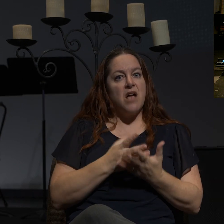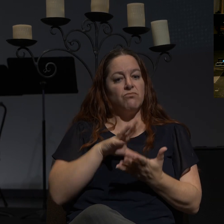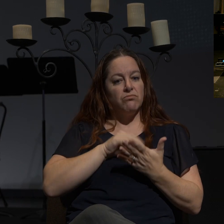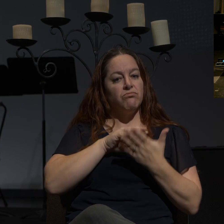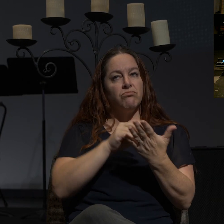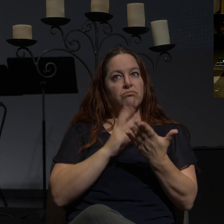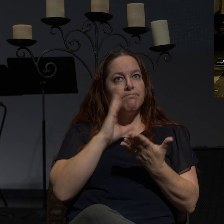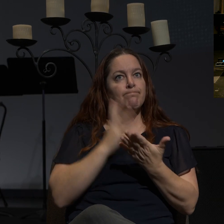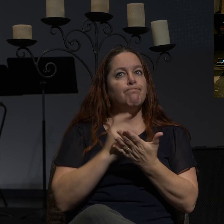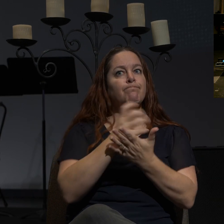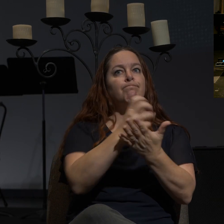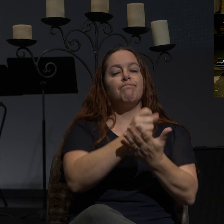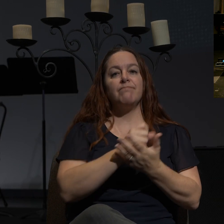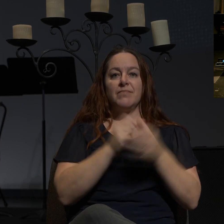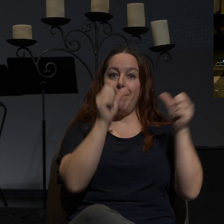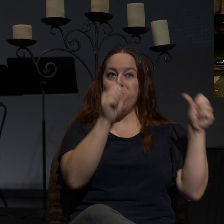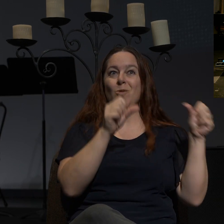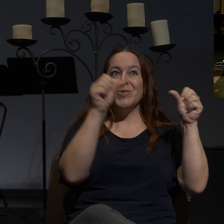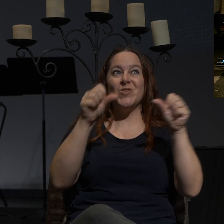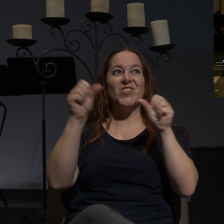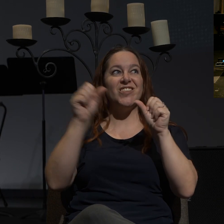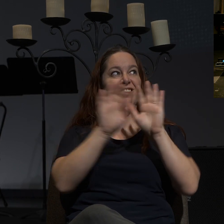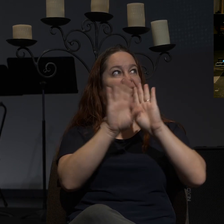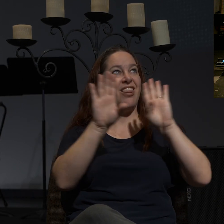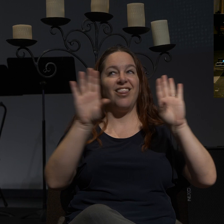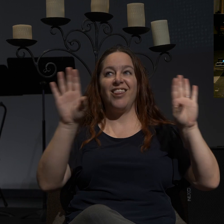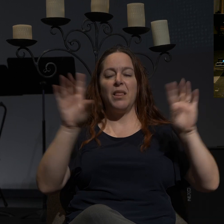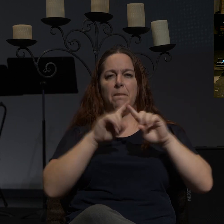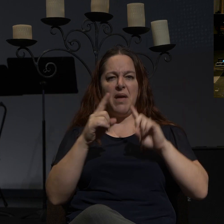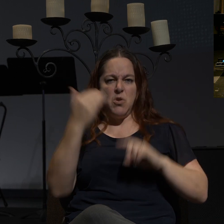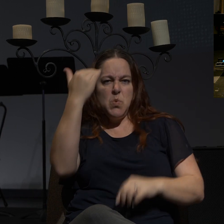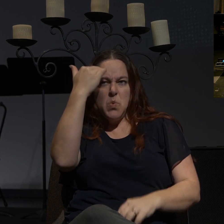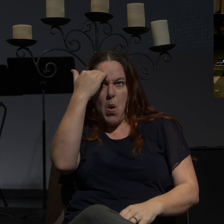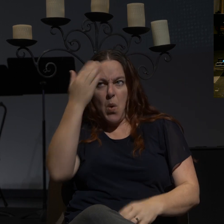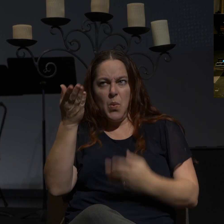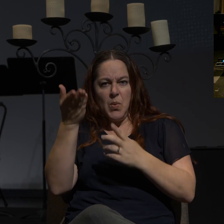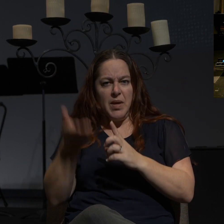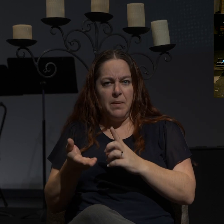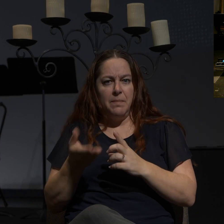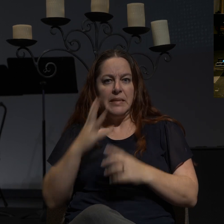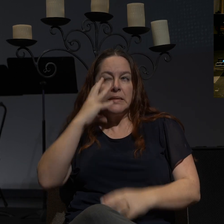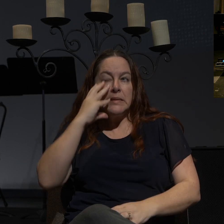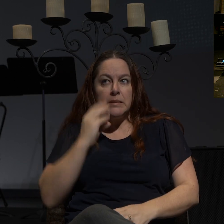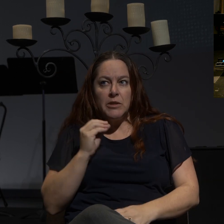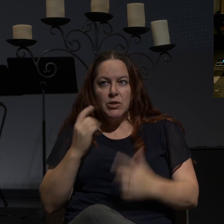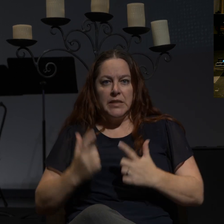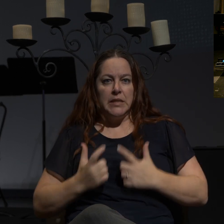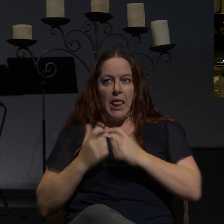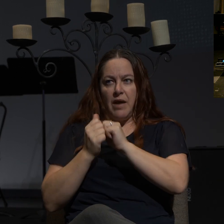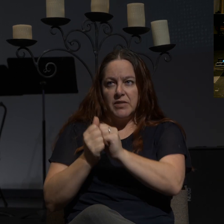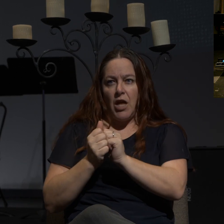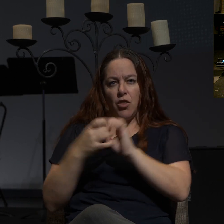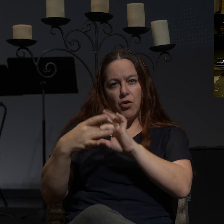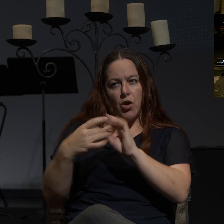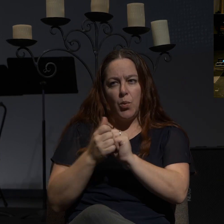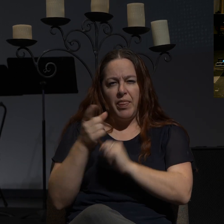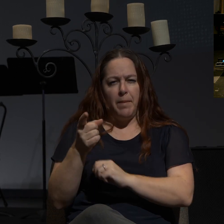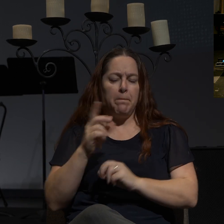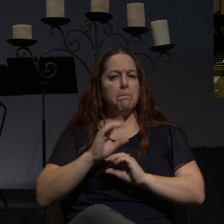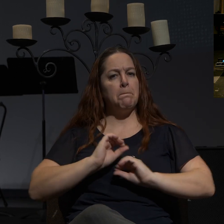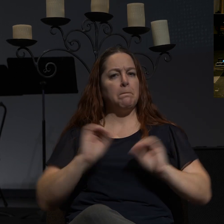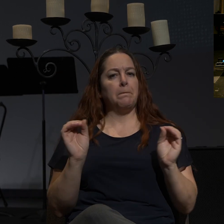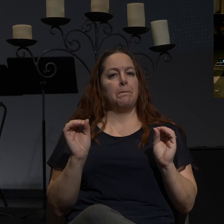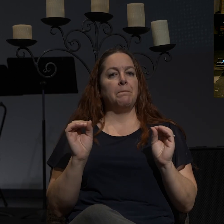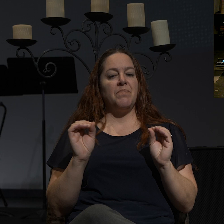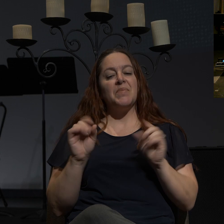and a lot of posters accumulated, but I didn't know him. I never experienced life with him. And this, in many ways,